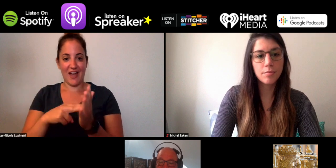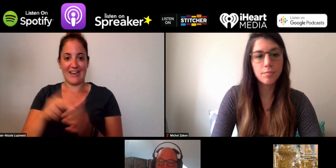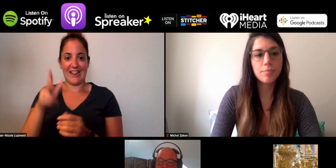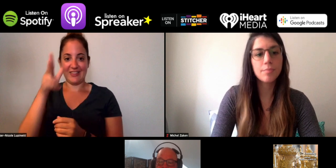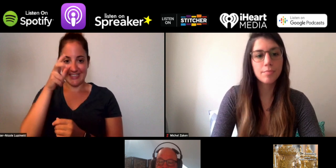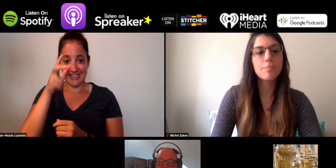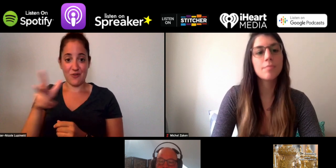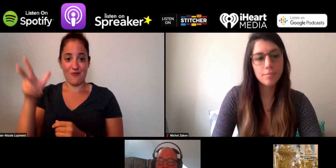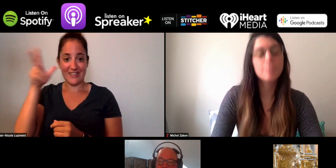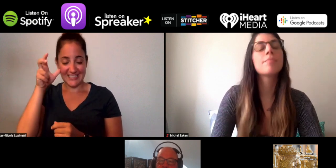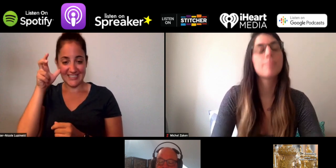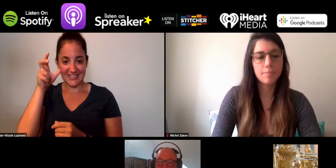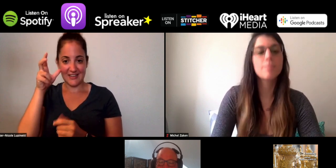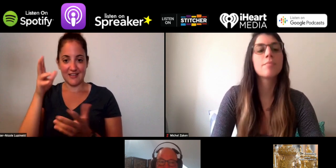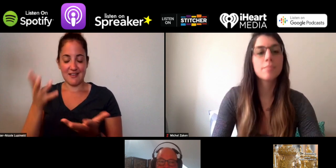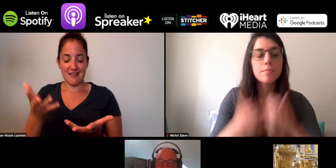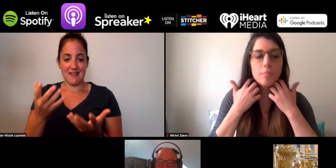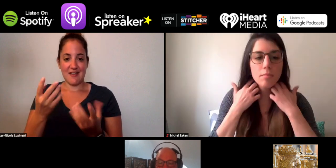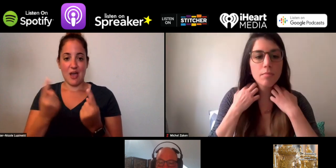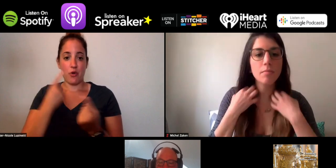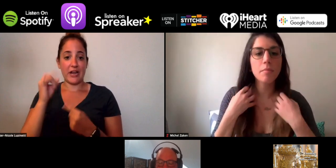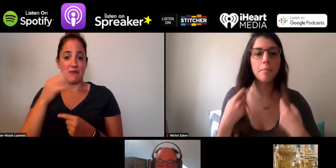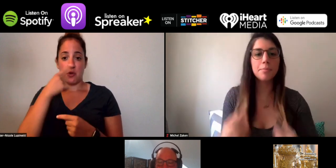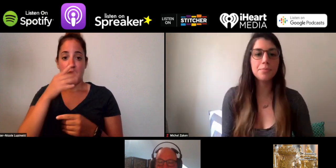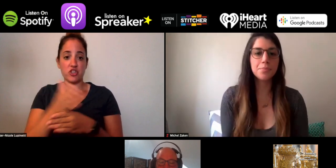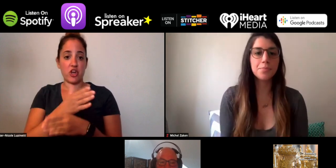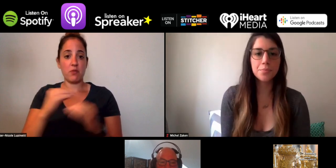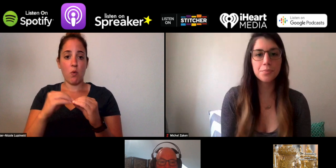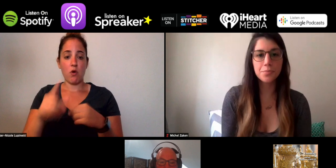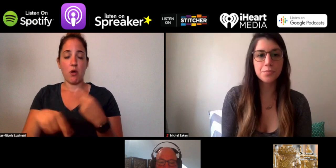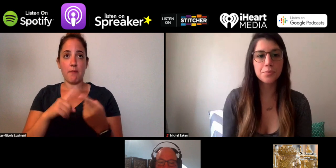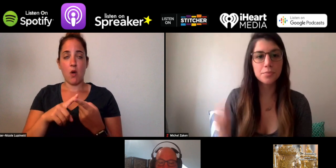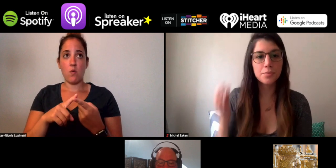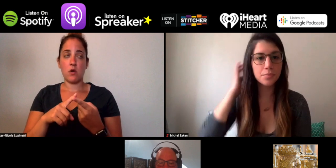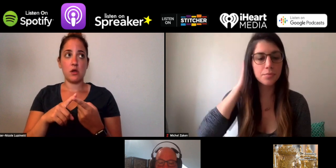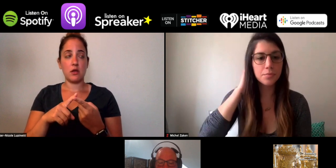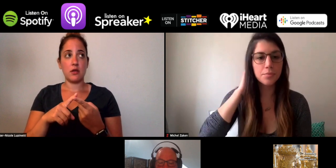listening, I wonder if you could share a little bit about,